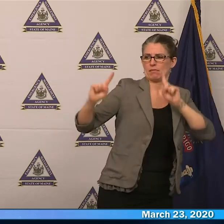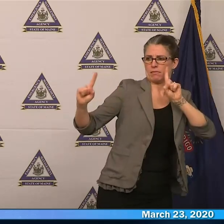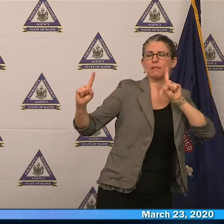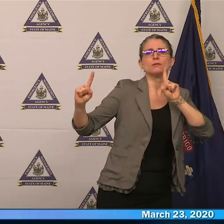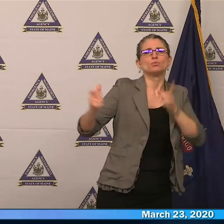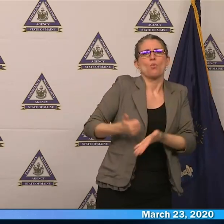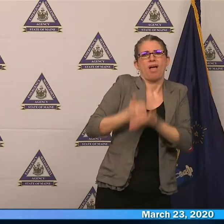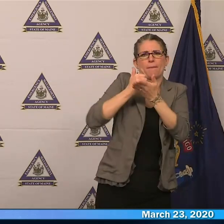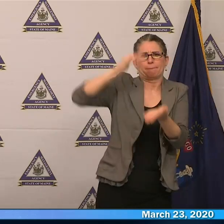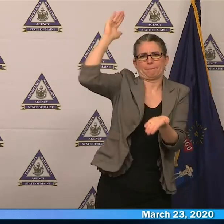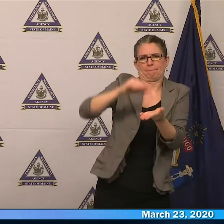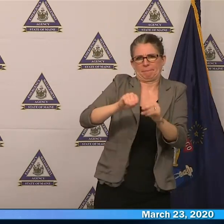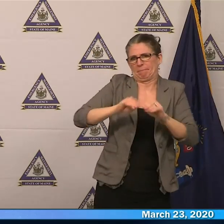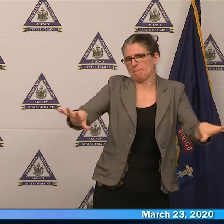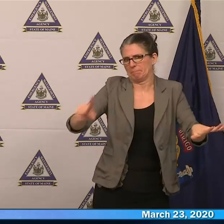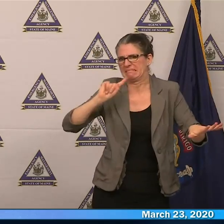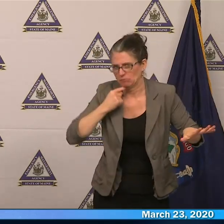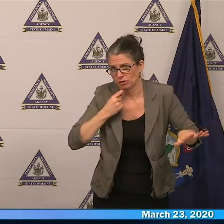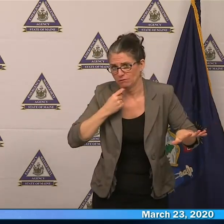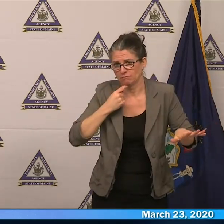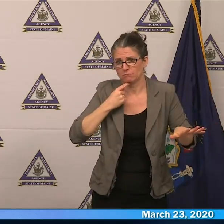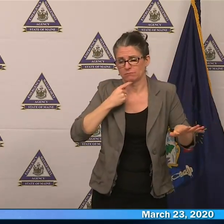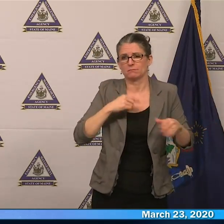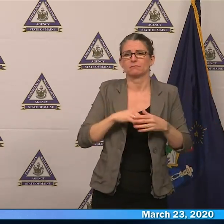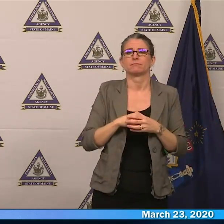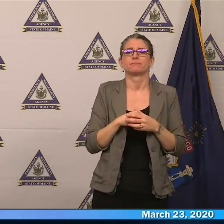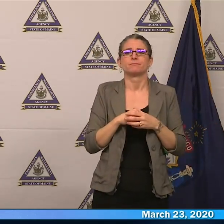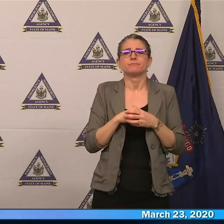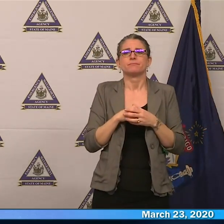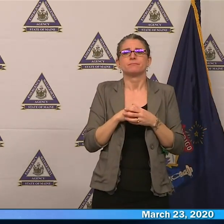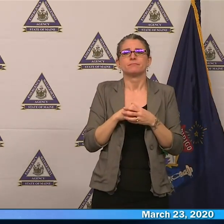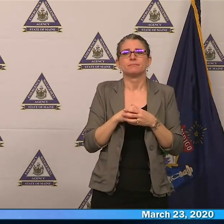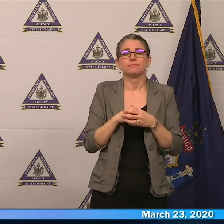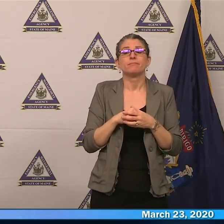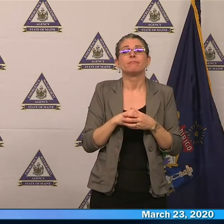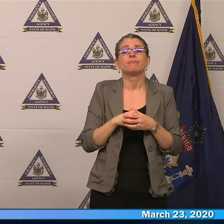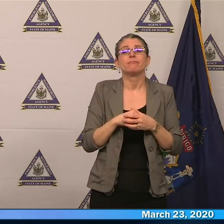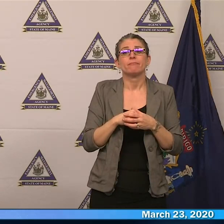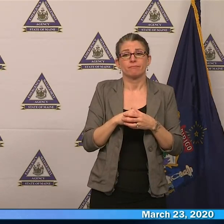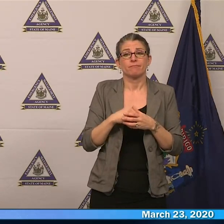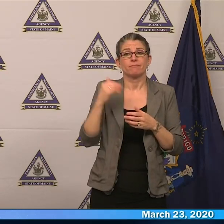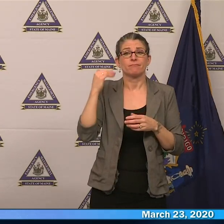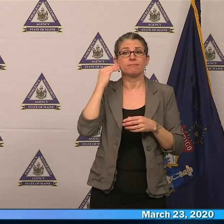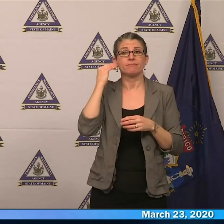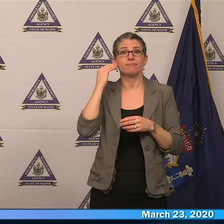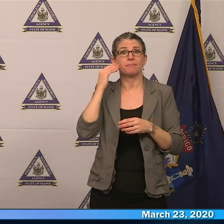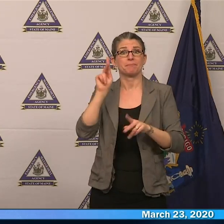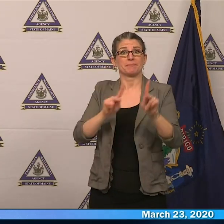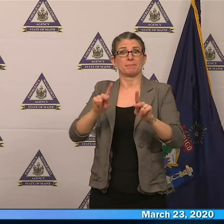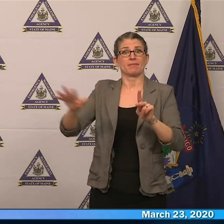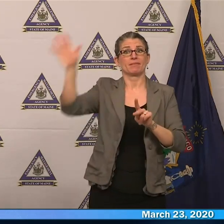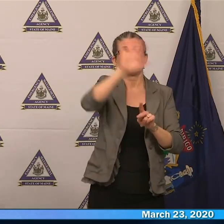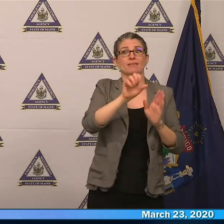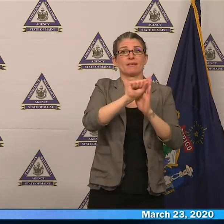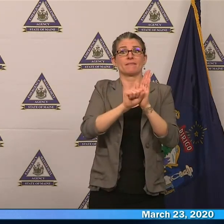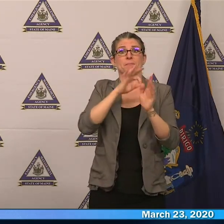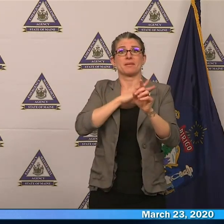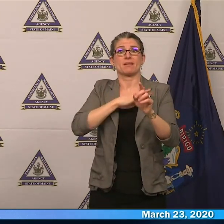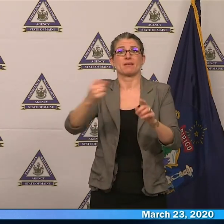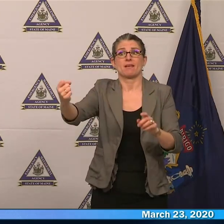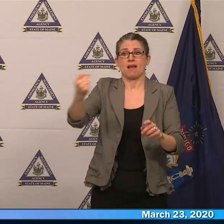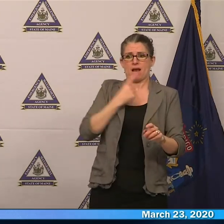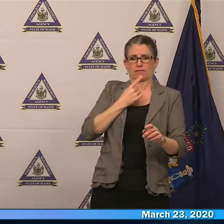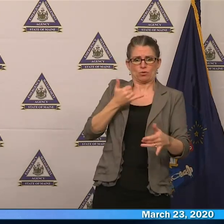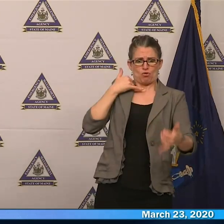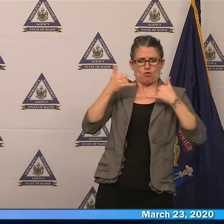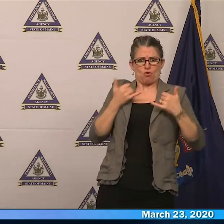we've also gotten questions about ways in which individuals in different parts of the state should be changing their behavior and whether they